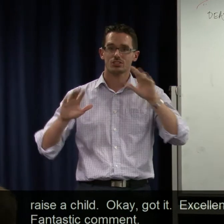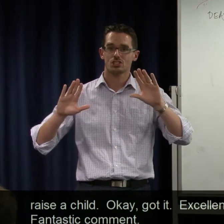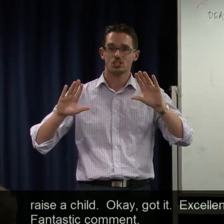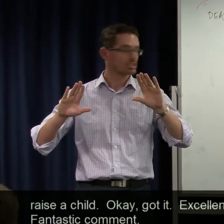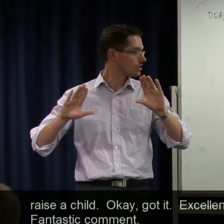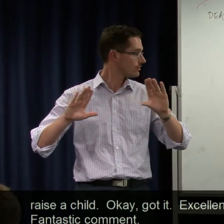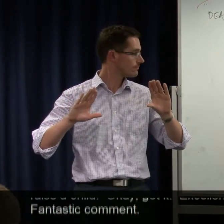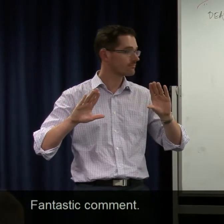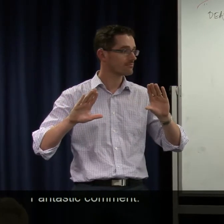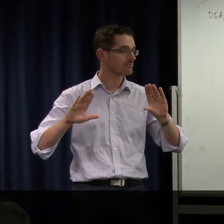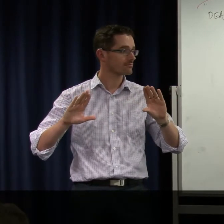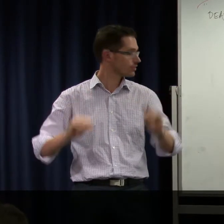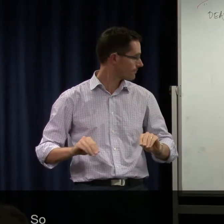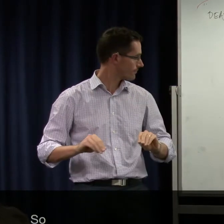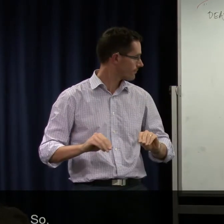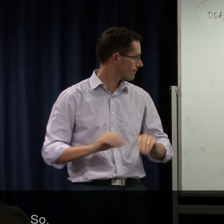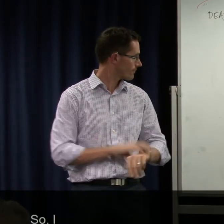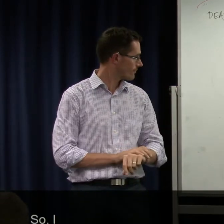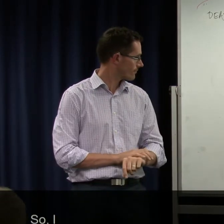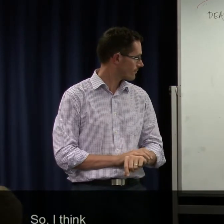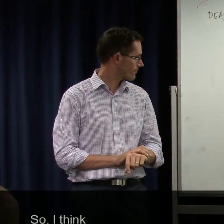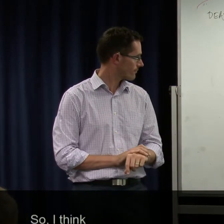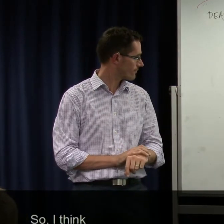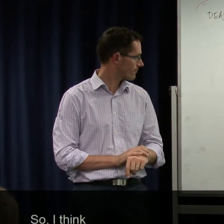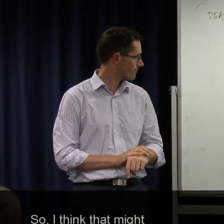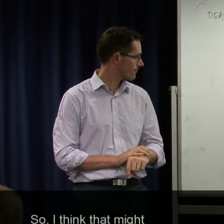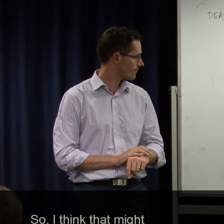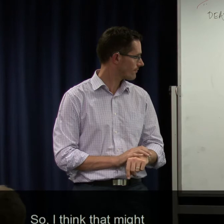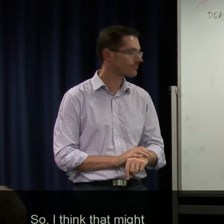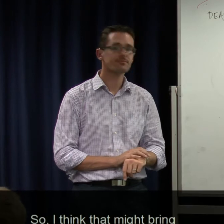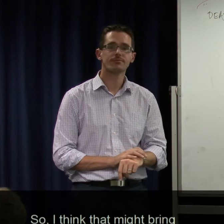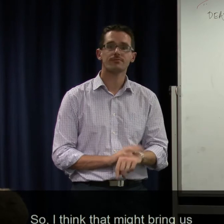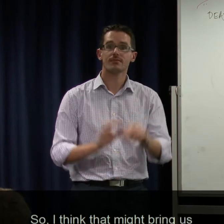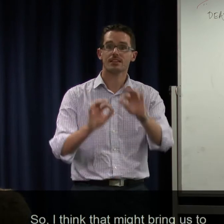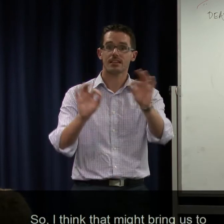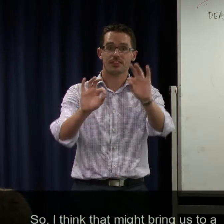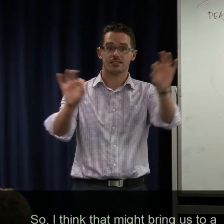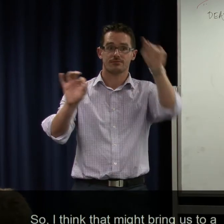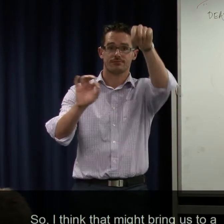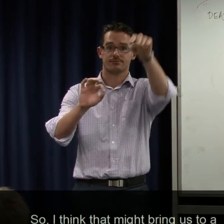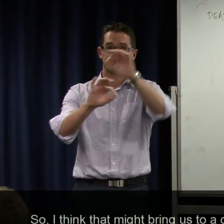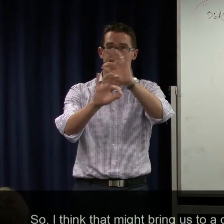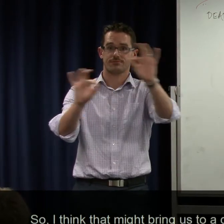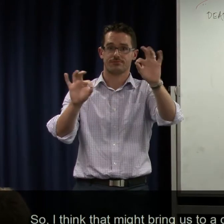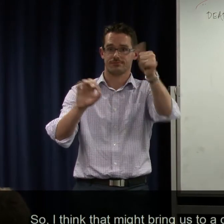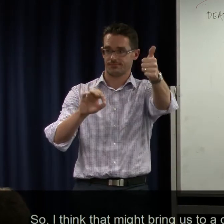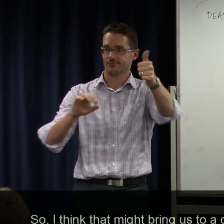So, I think that might bring us to a close. If there's nothing else from